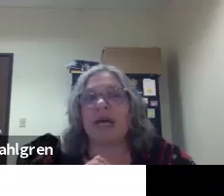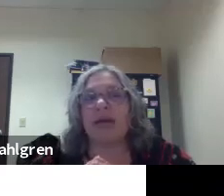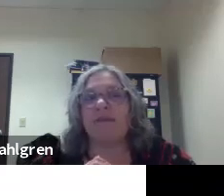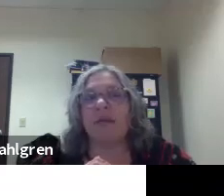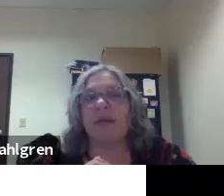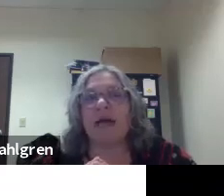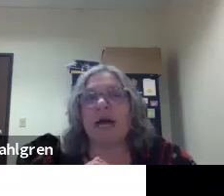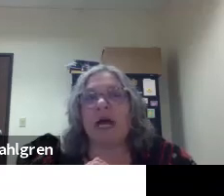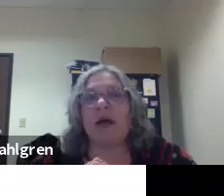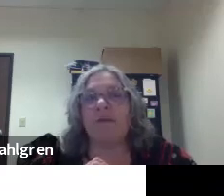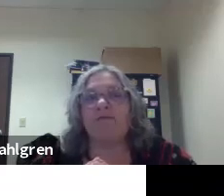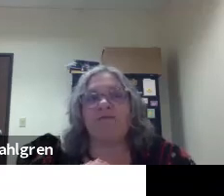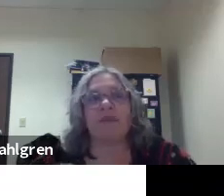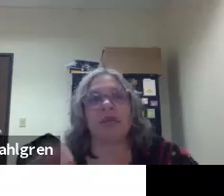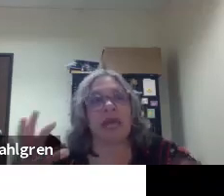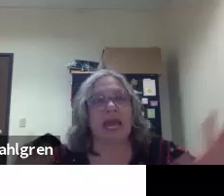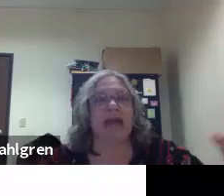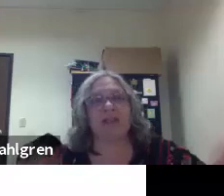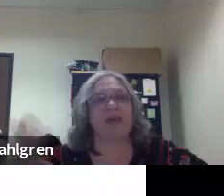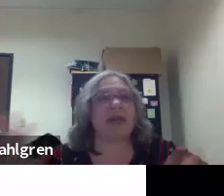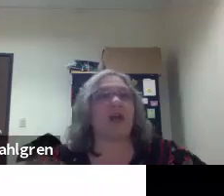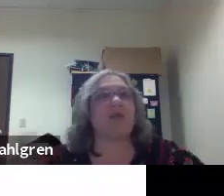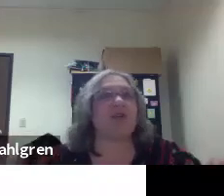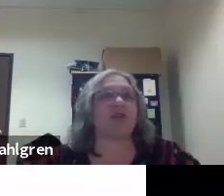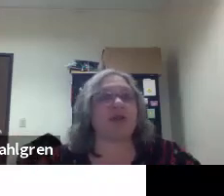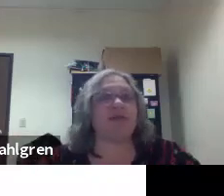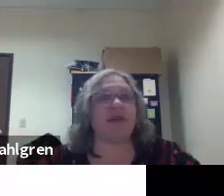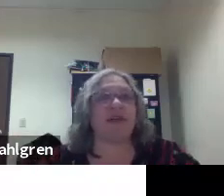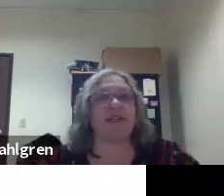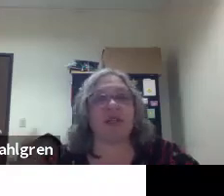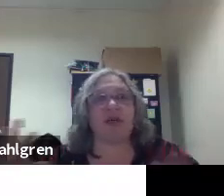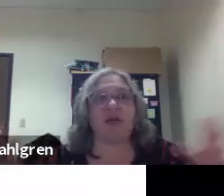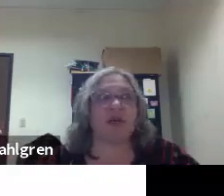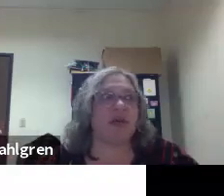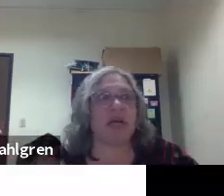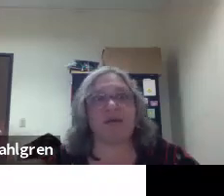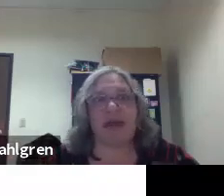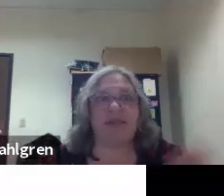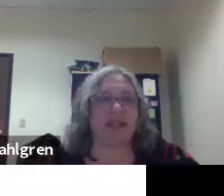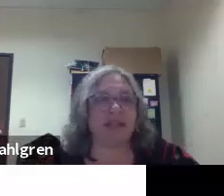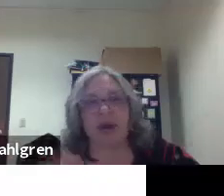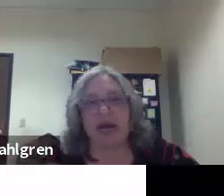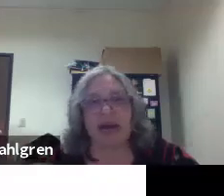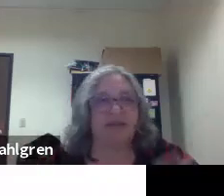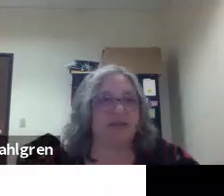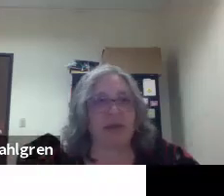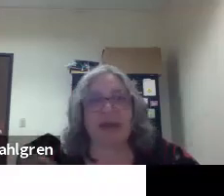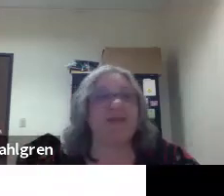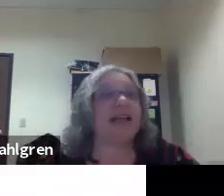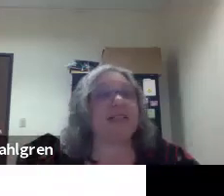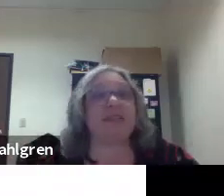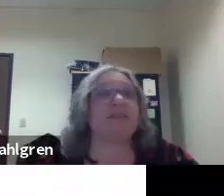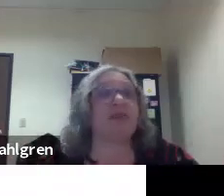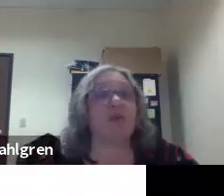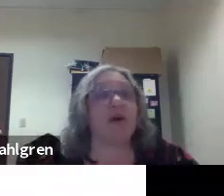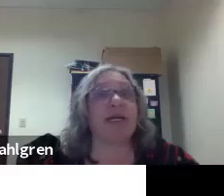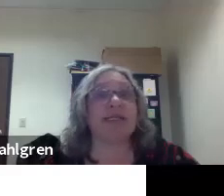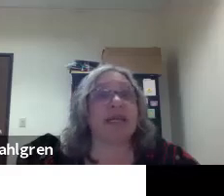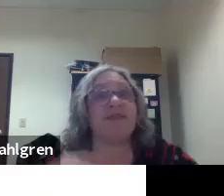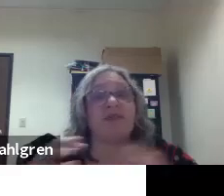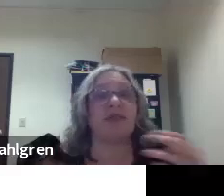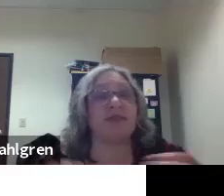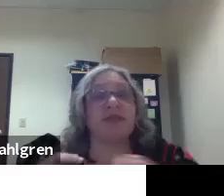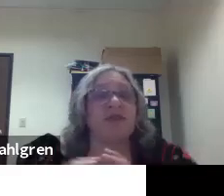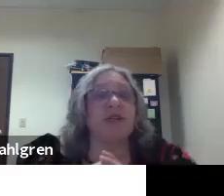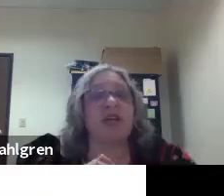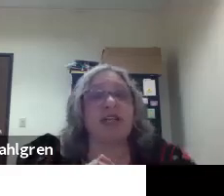of time. And depending on which group they fell into, their benefits might have had some different work